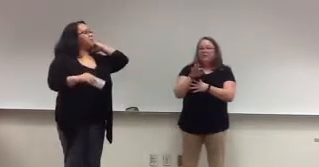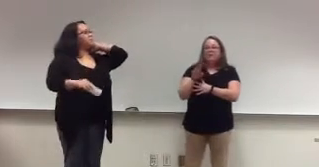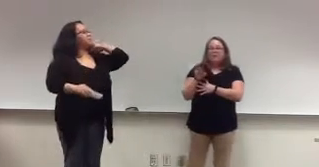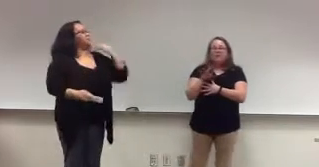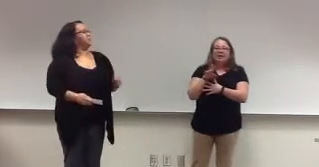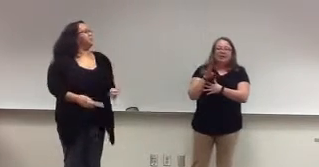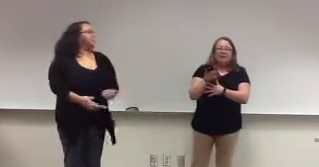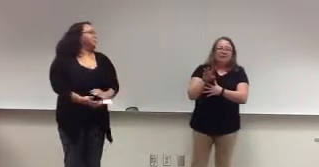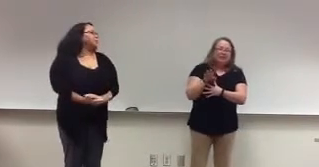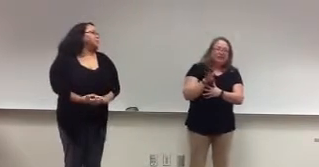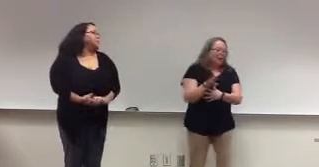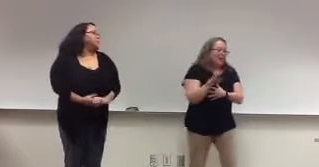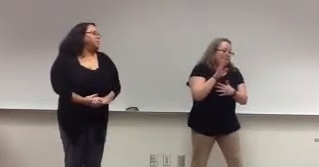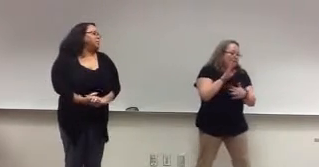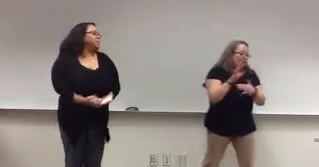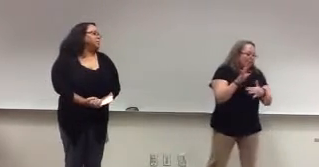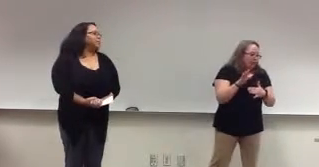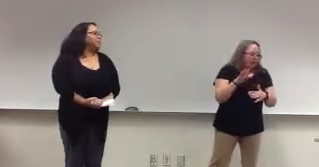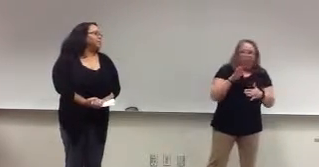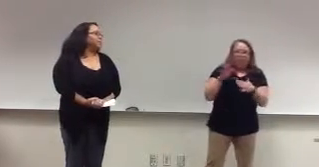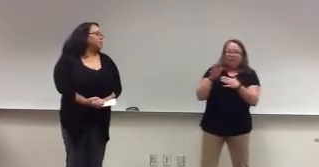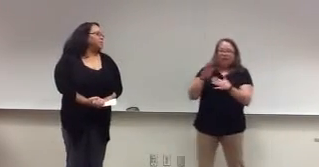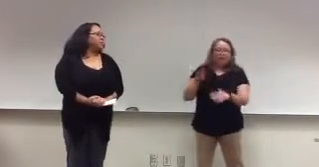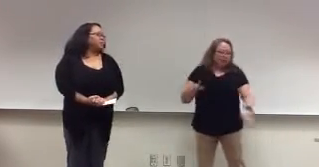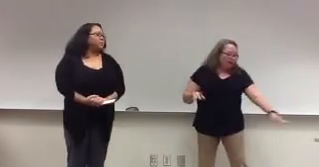can communicate with them easily. But we do have a few